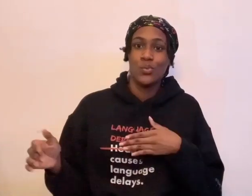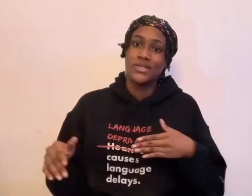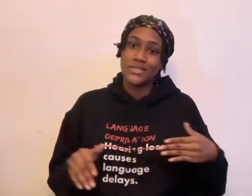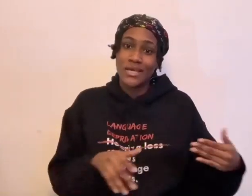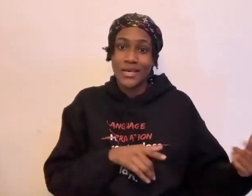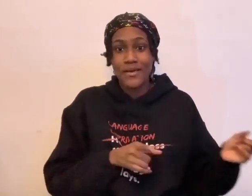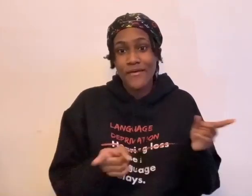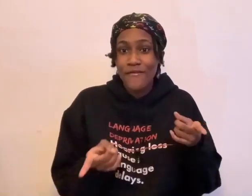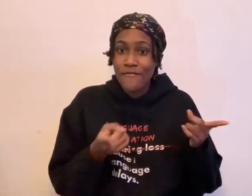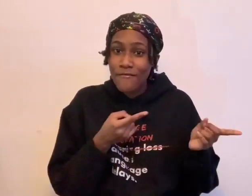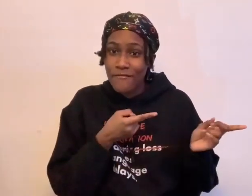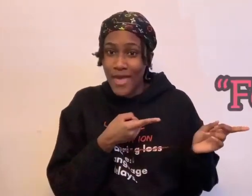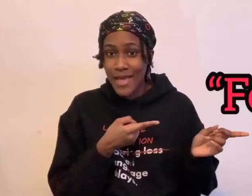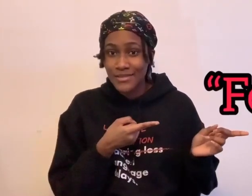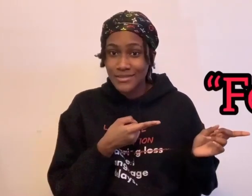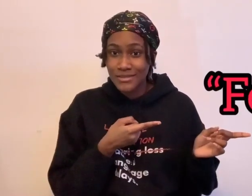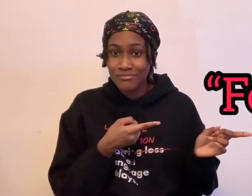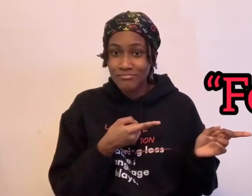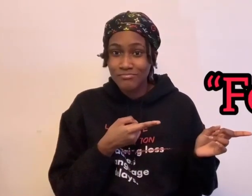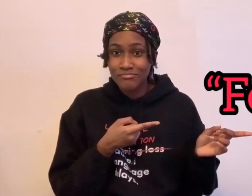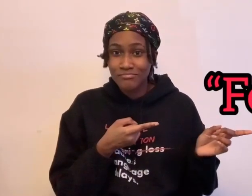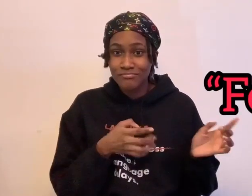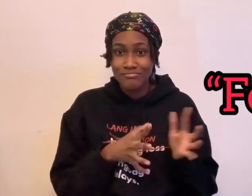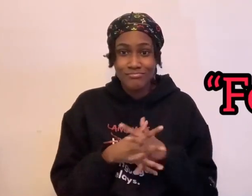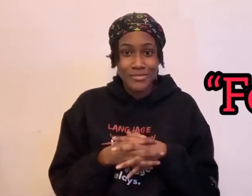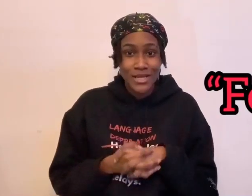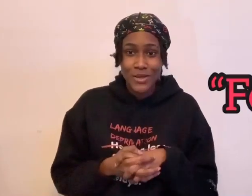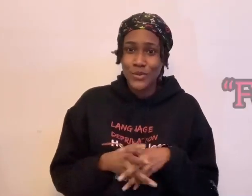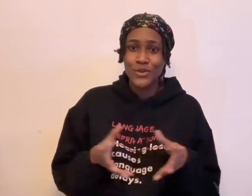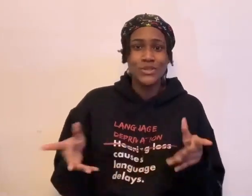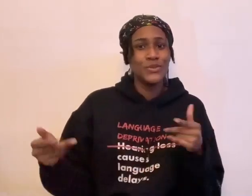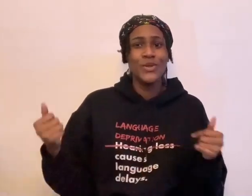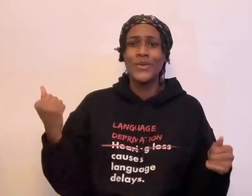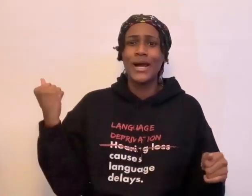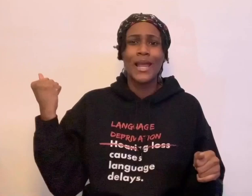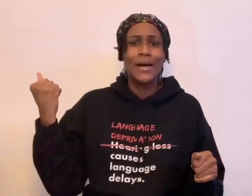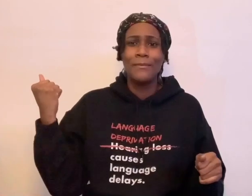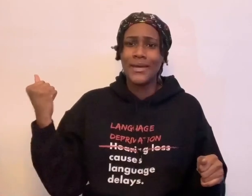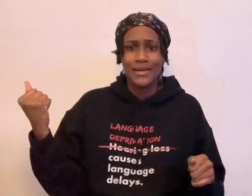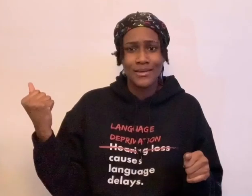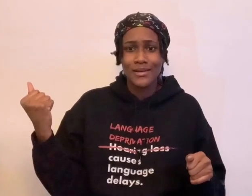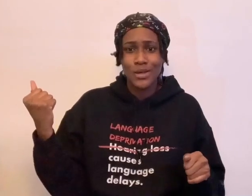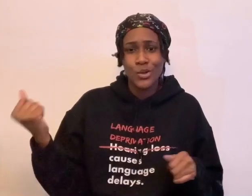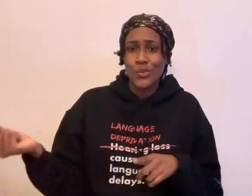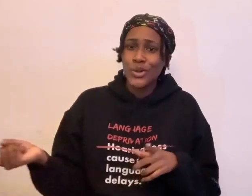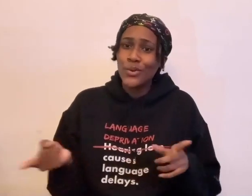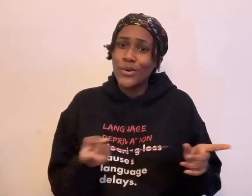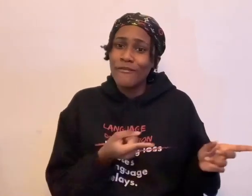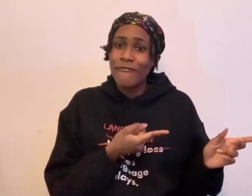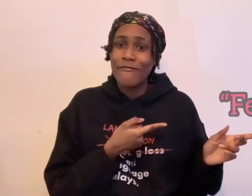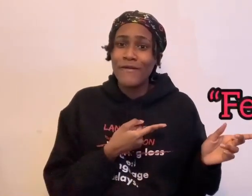say fete. We don't say we're going clubbing, we're going